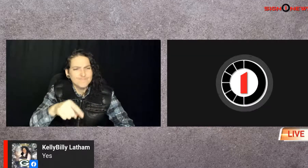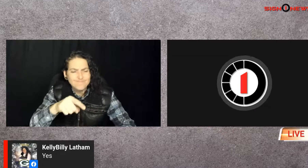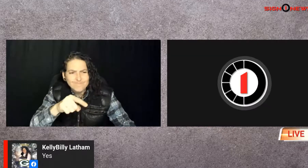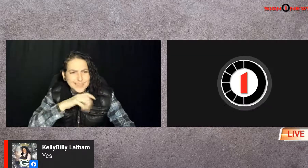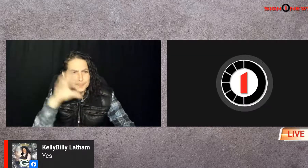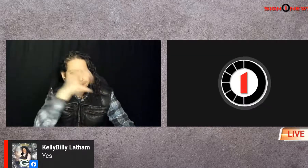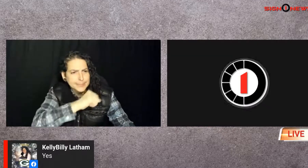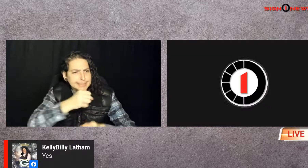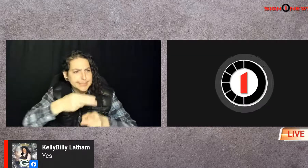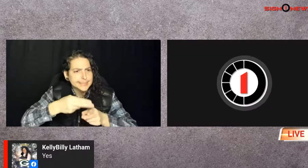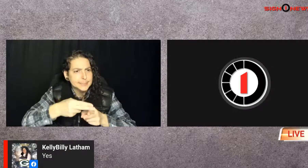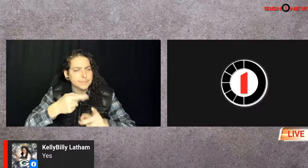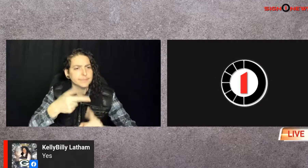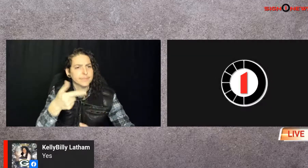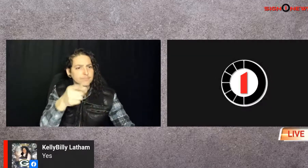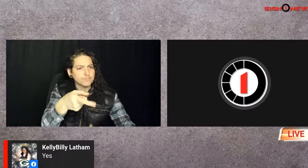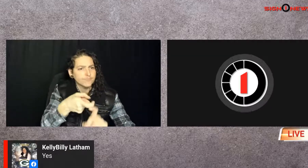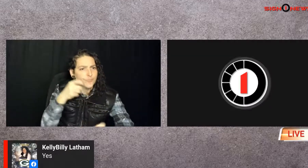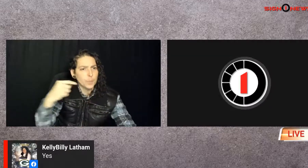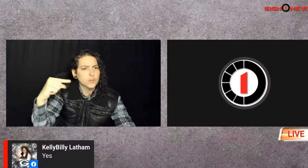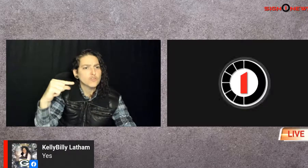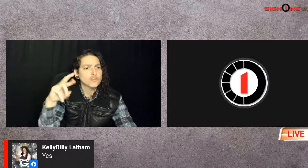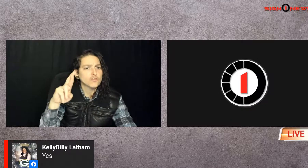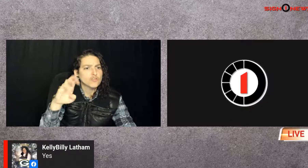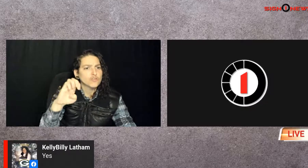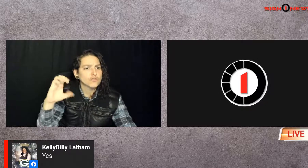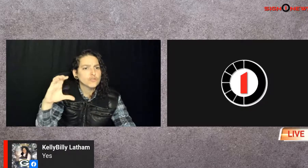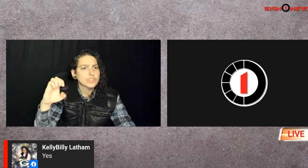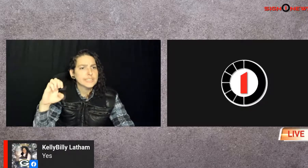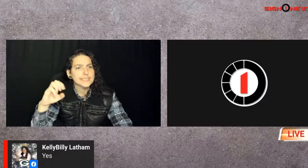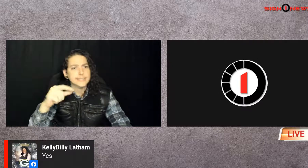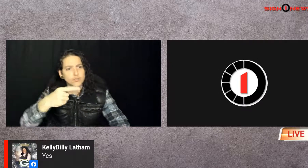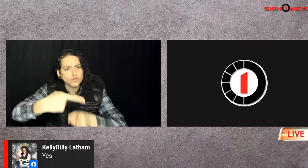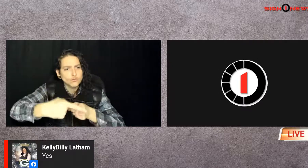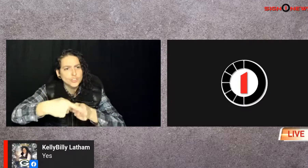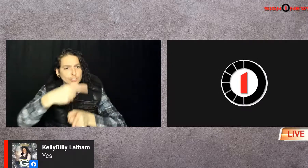I saw someone was from Greece. I missed the name.